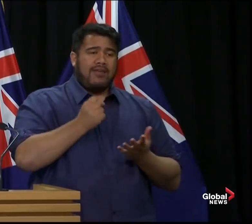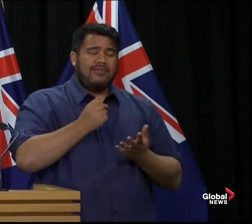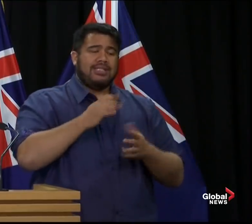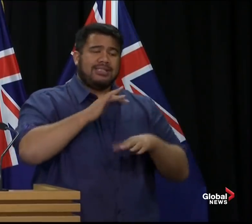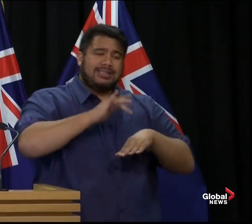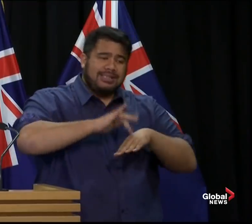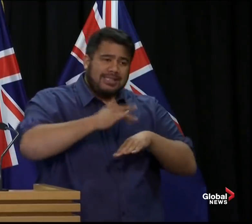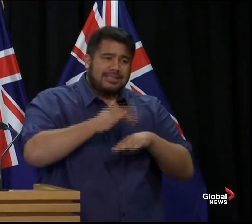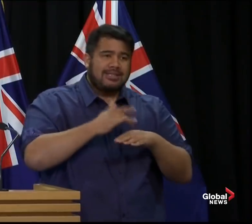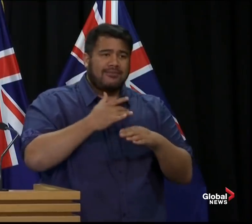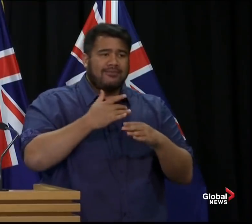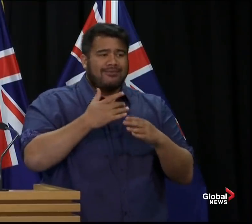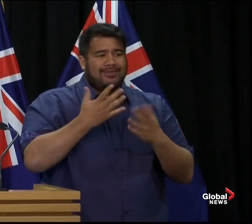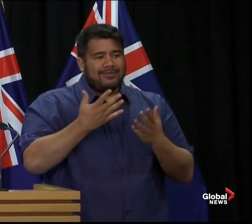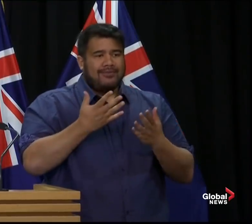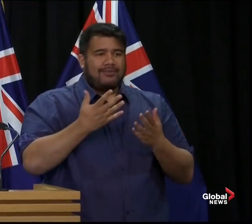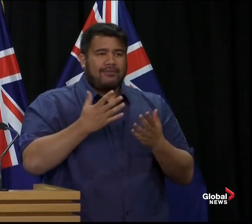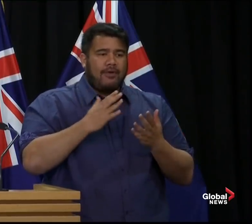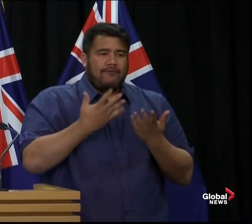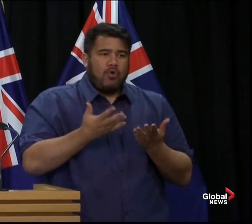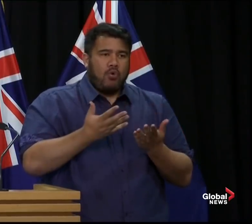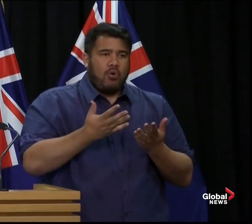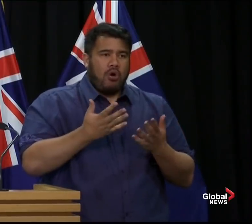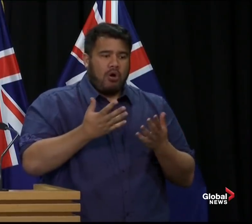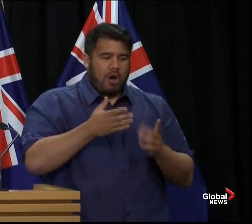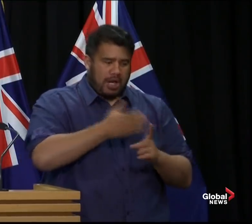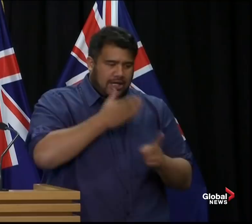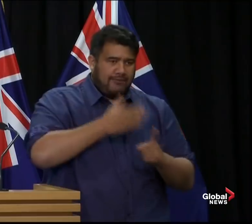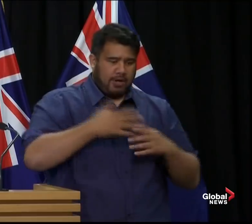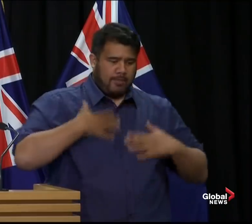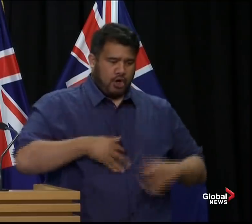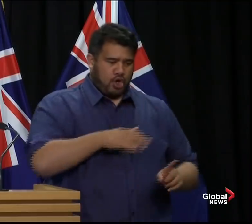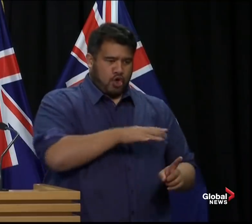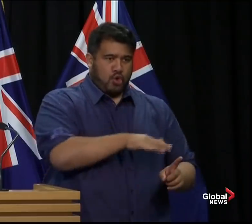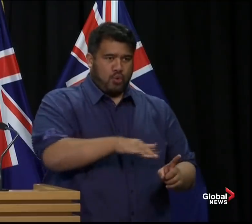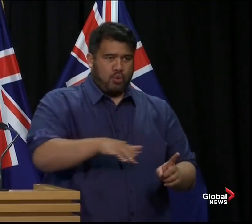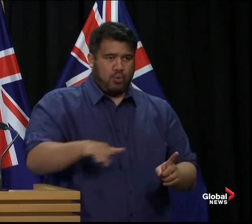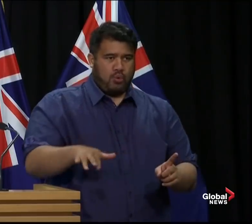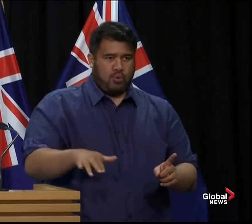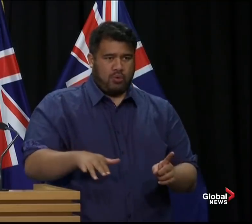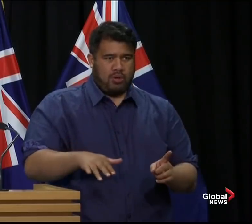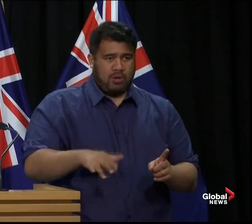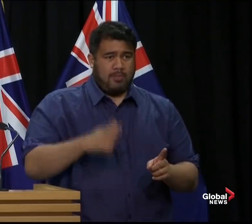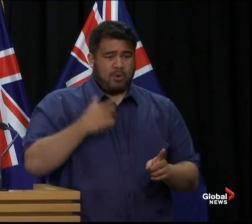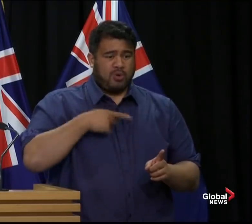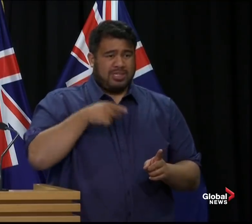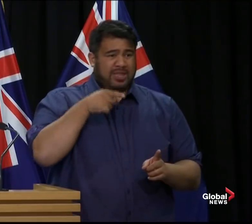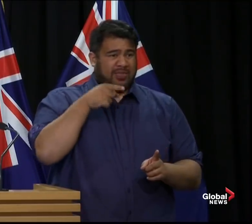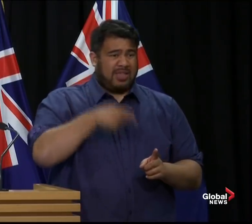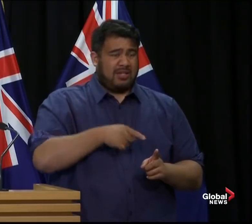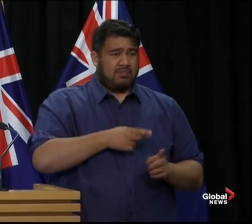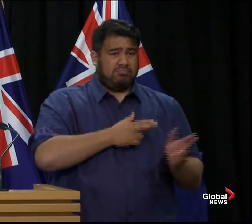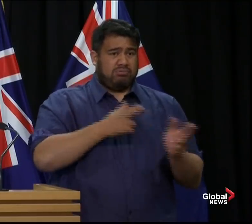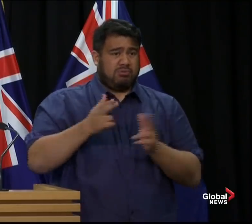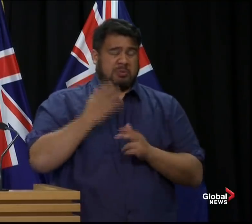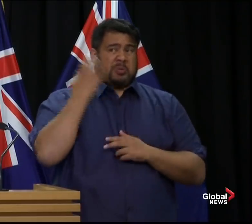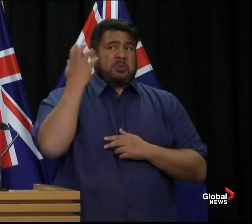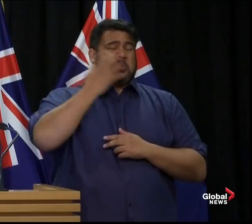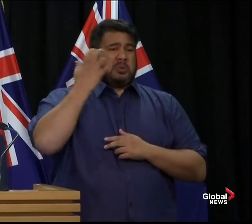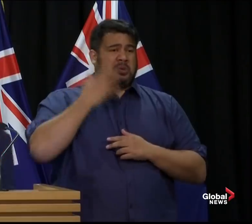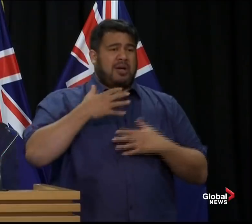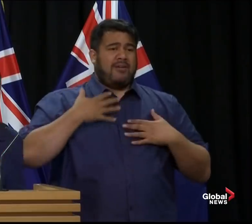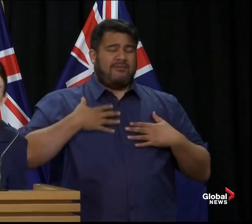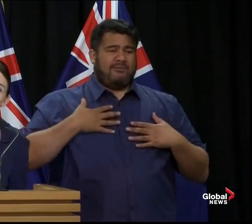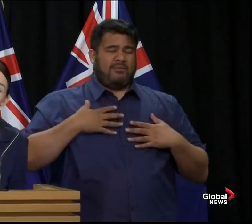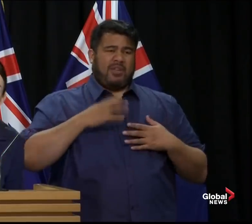sensitivities around formal identification. As you can imagine, this was a particularly violent act. Given